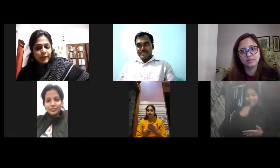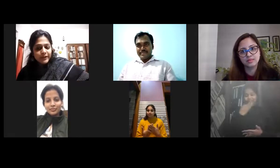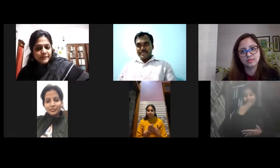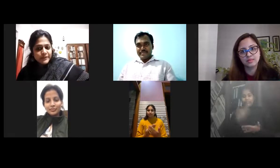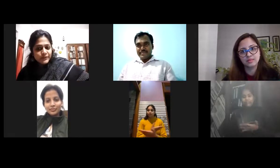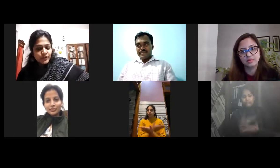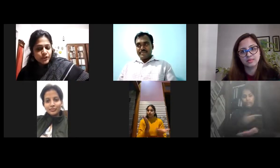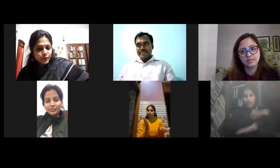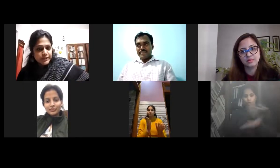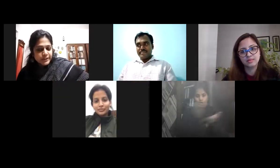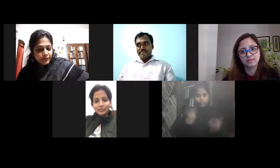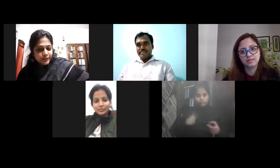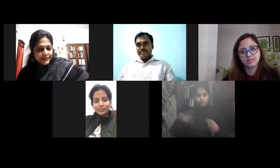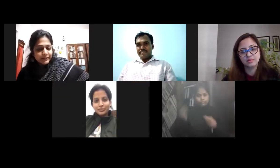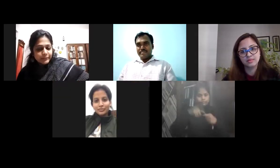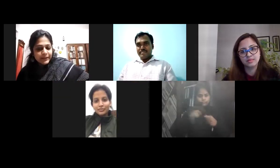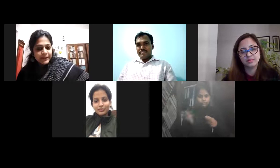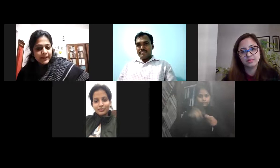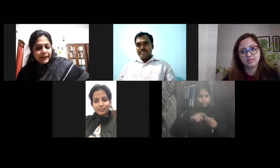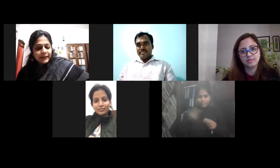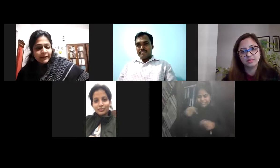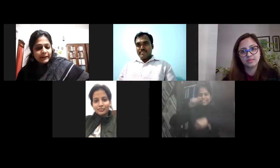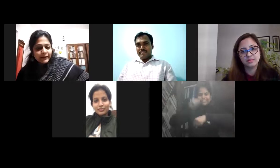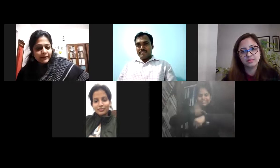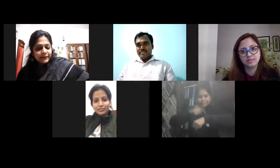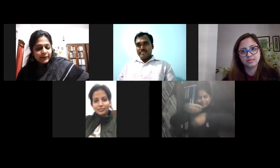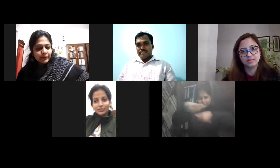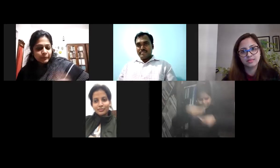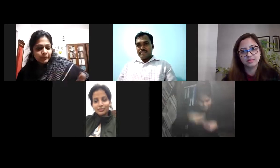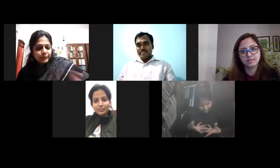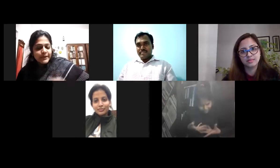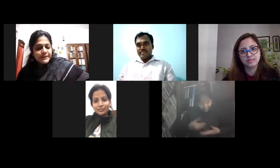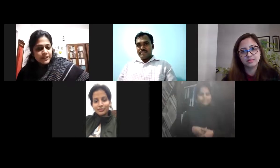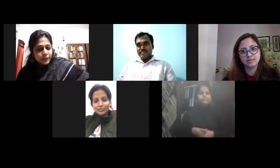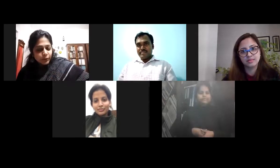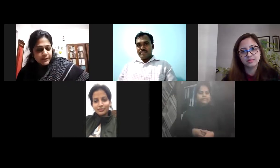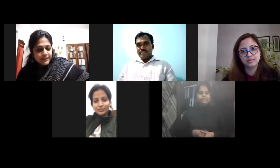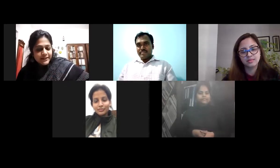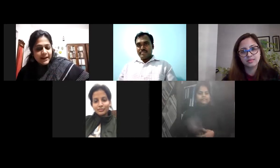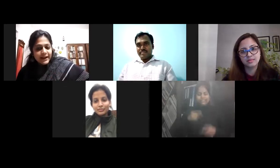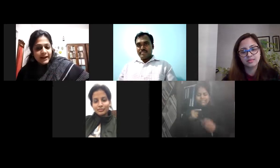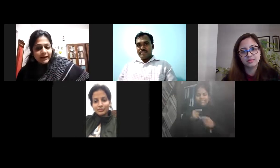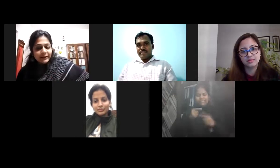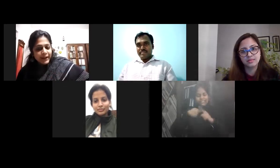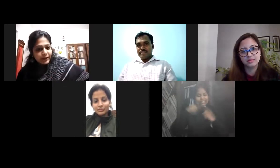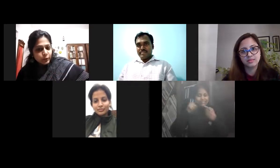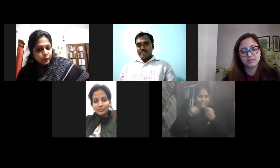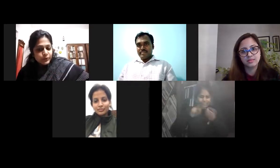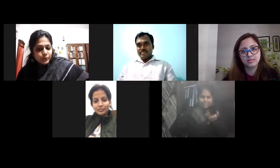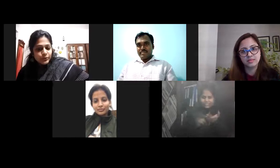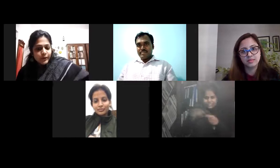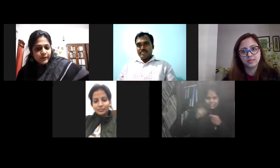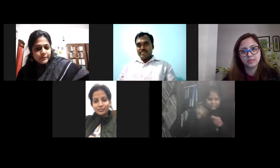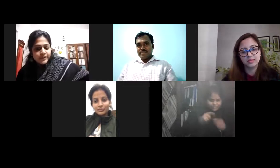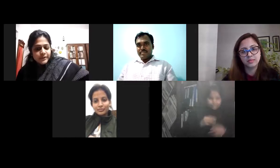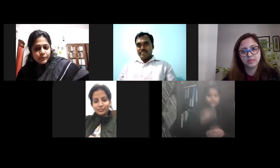our participants for the generosity of their time in being such keen auditors. Thank you